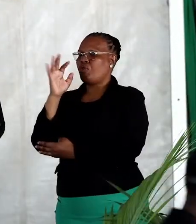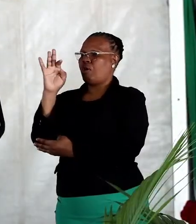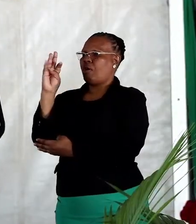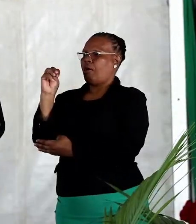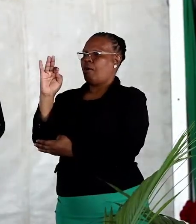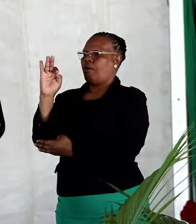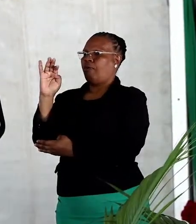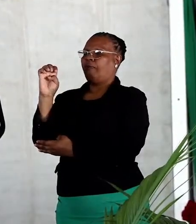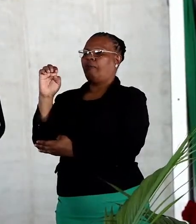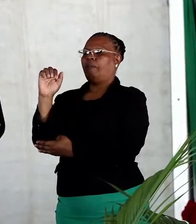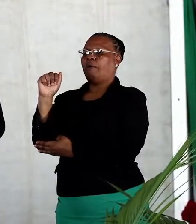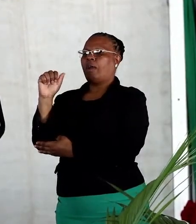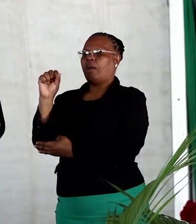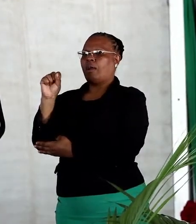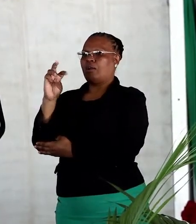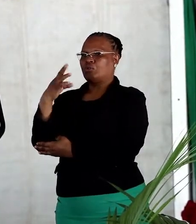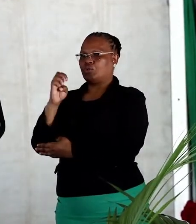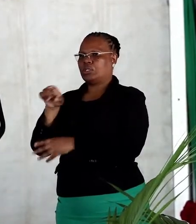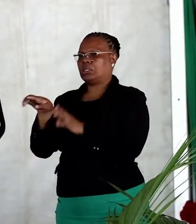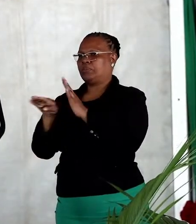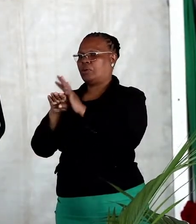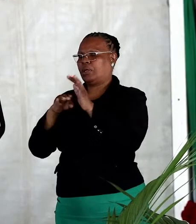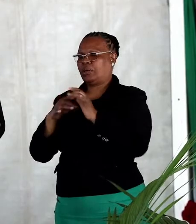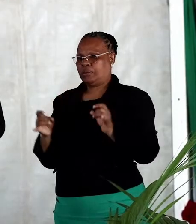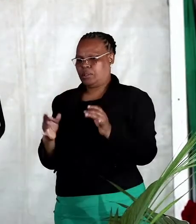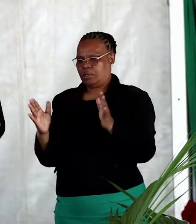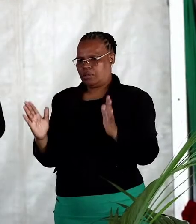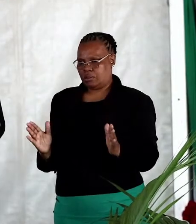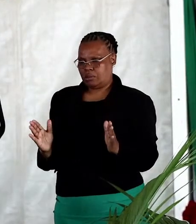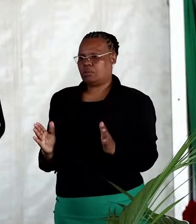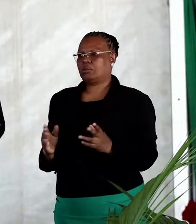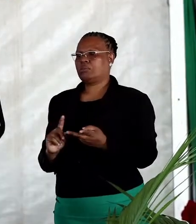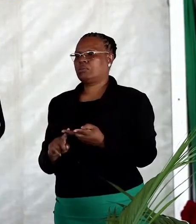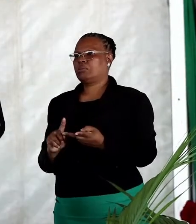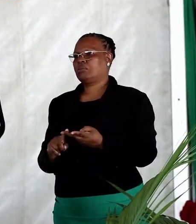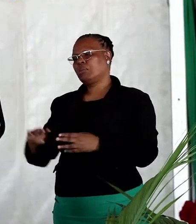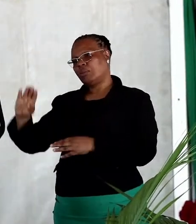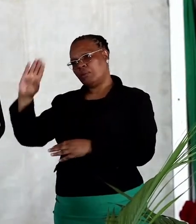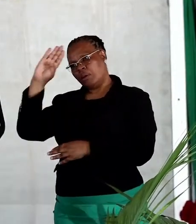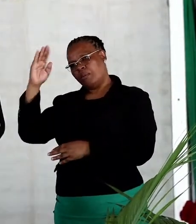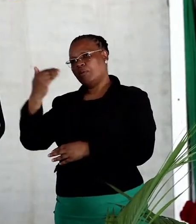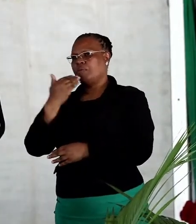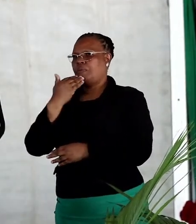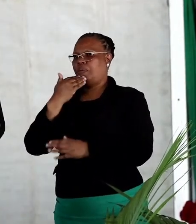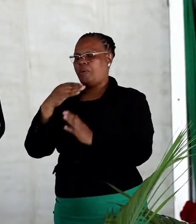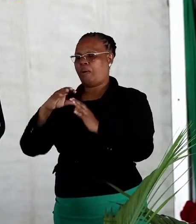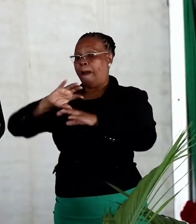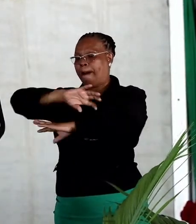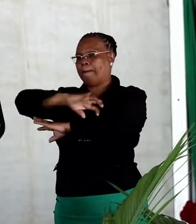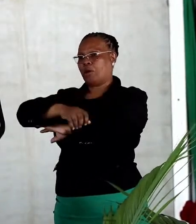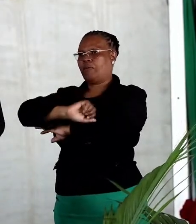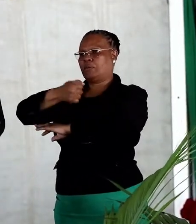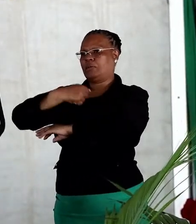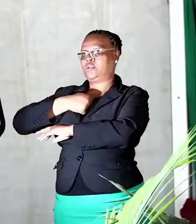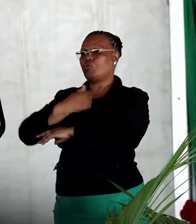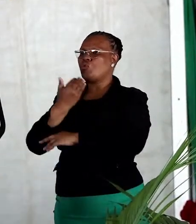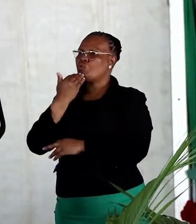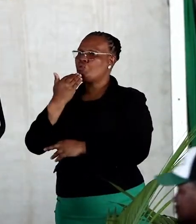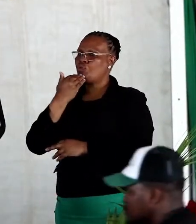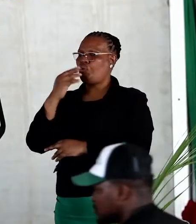Mfazwe, MMC Mfazwe Co-Program Director, ndizibusele ku-Honorable Premier of our province, Honorable